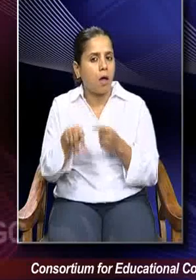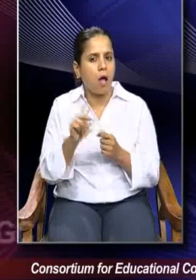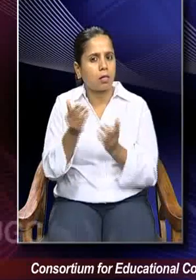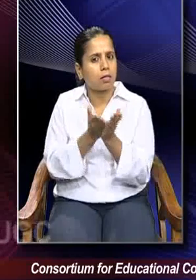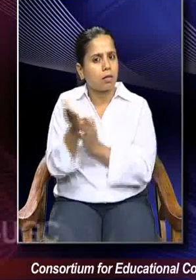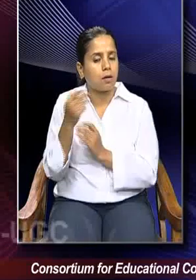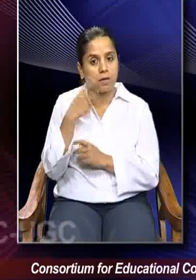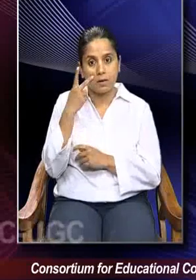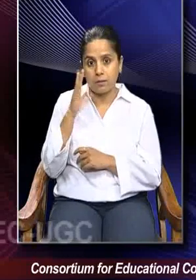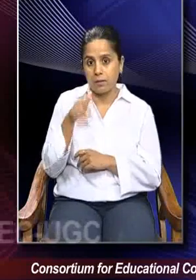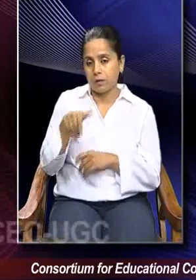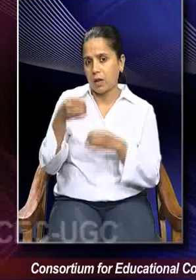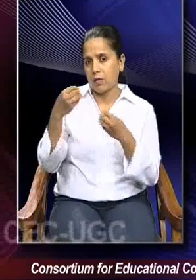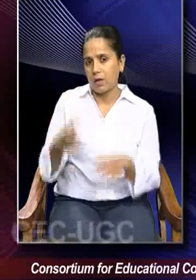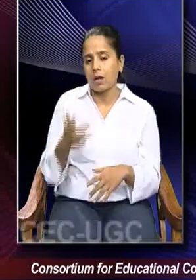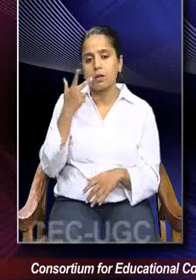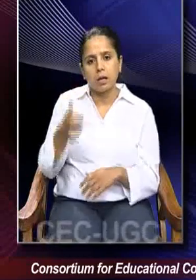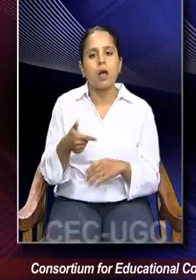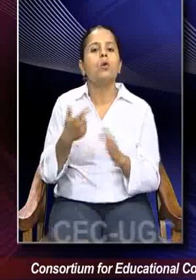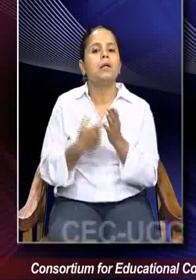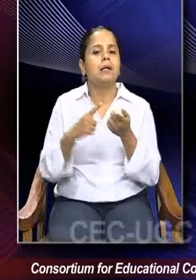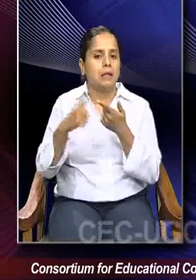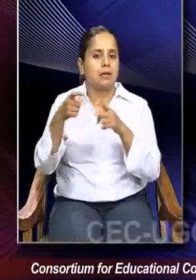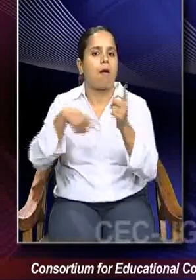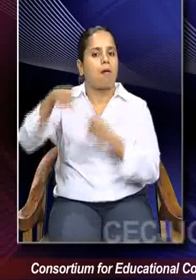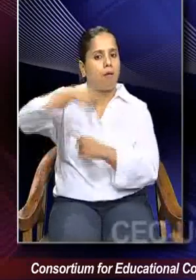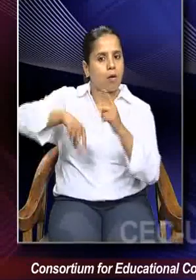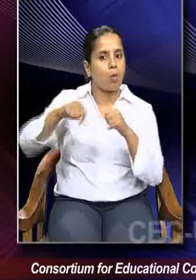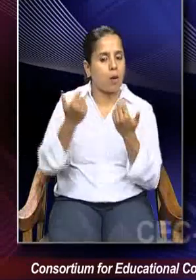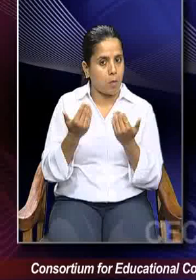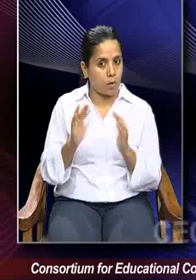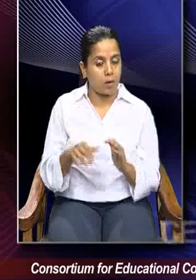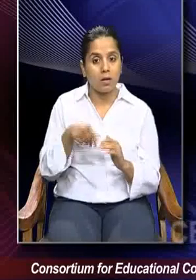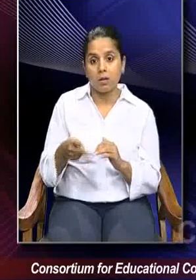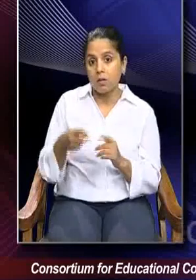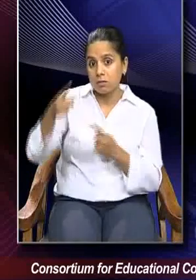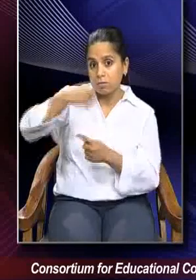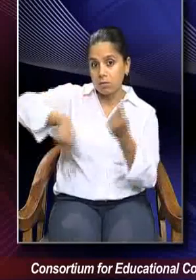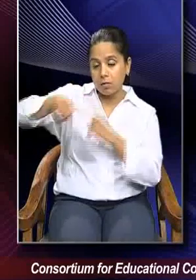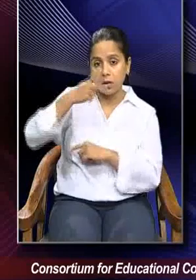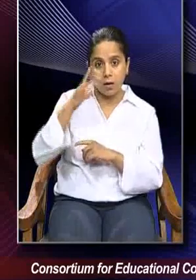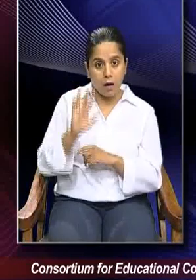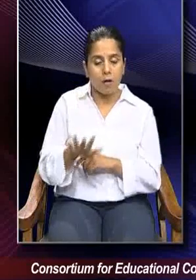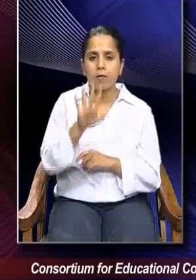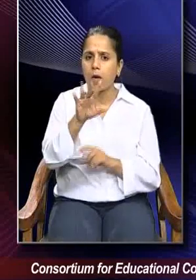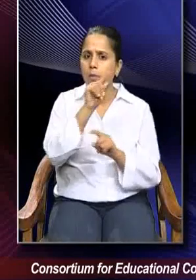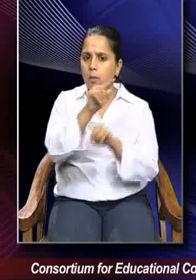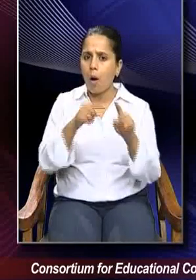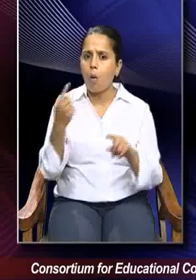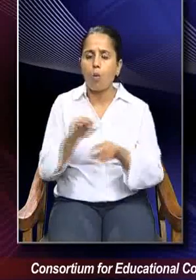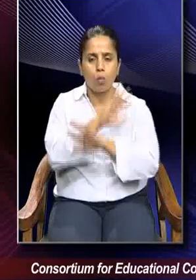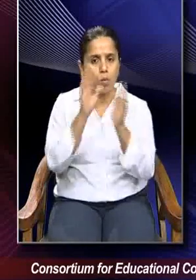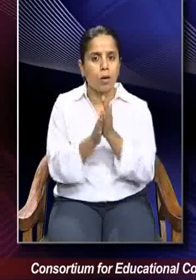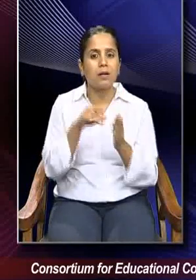for the waste generation is the recycling. And as far as the recycling is concerned, only 5% of the total